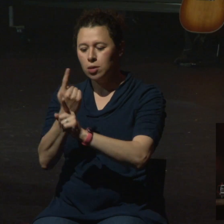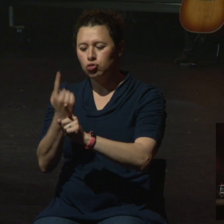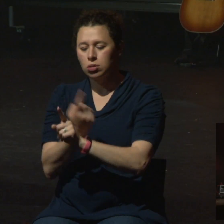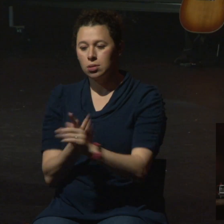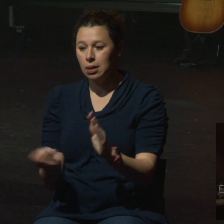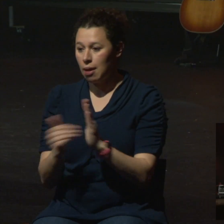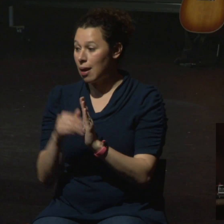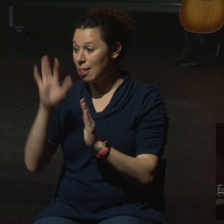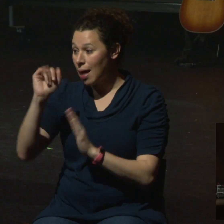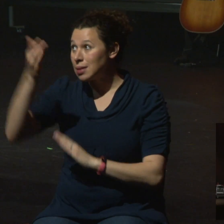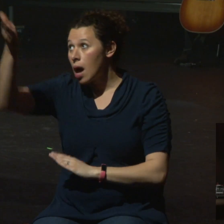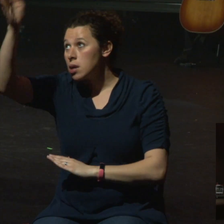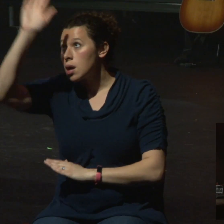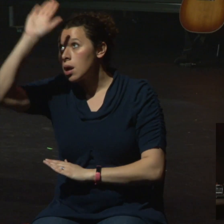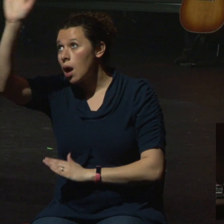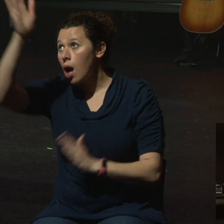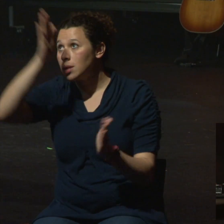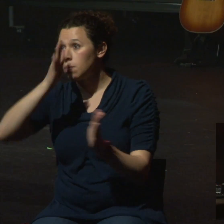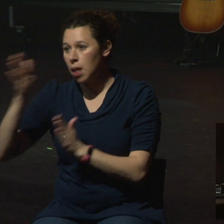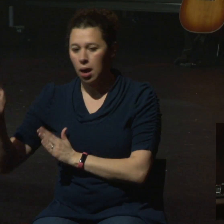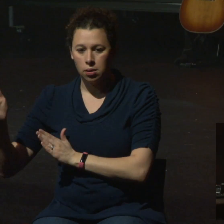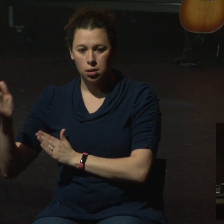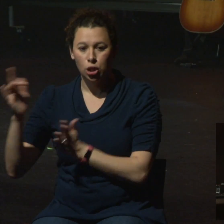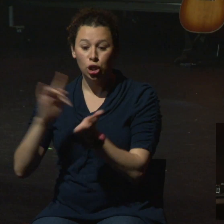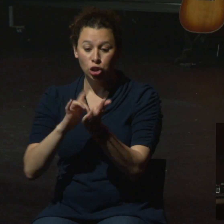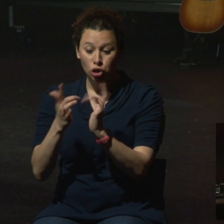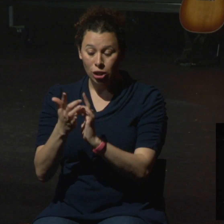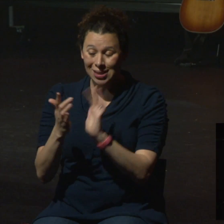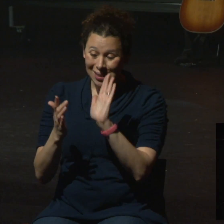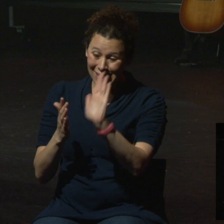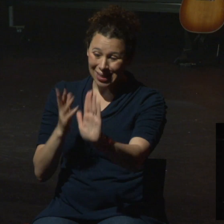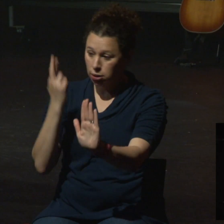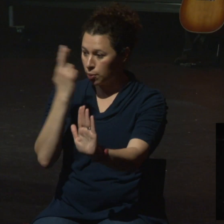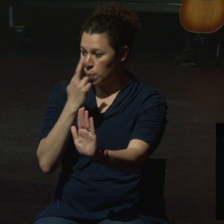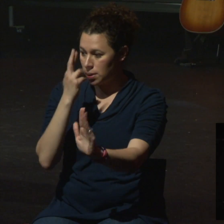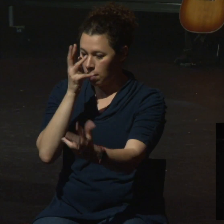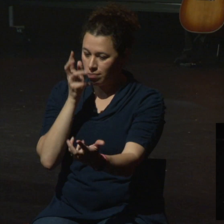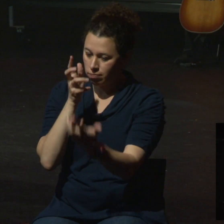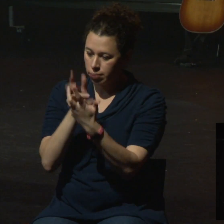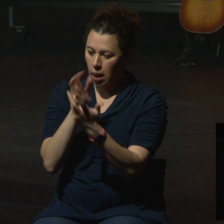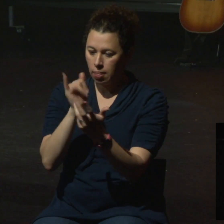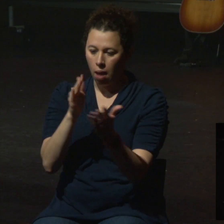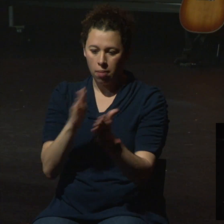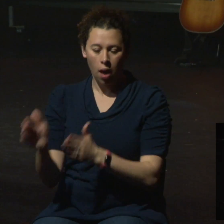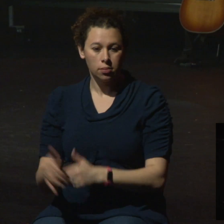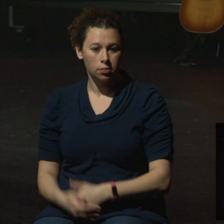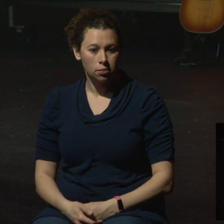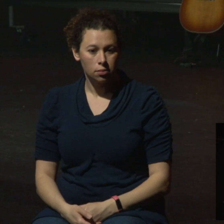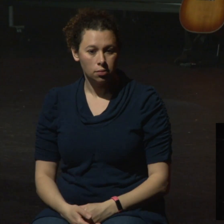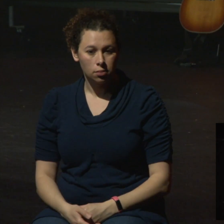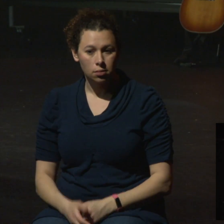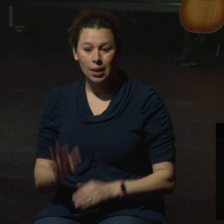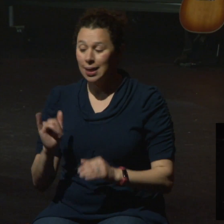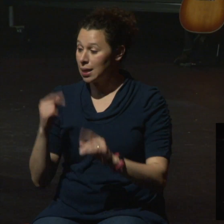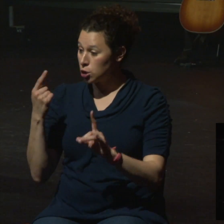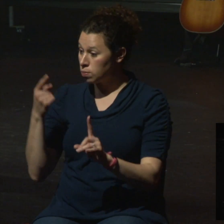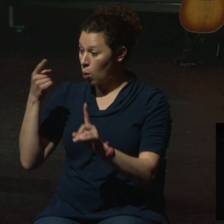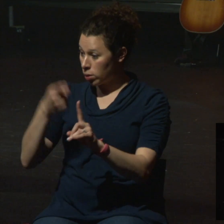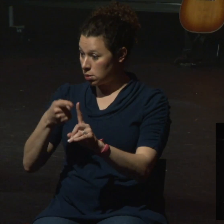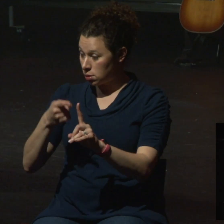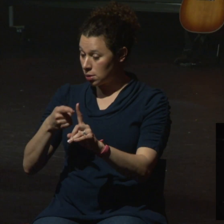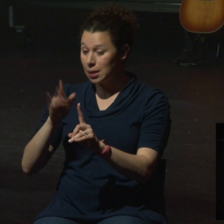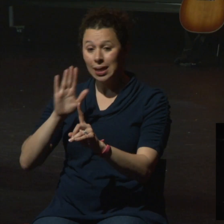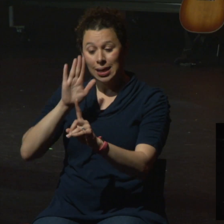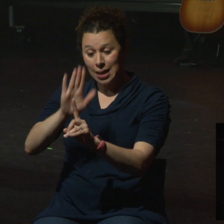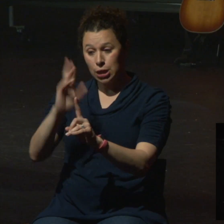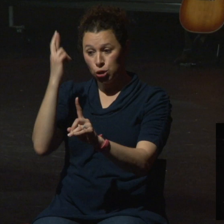plan. And Jesus' purpose fit into that plan. At this point in Jesus' life, his purpose was to be a